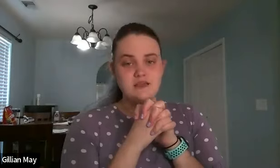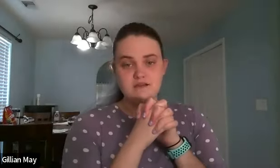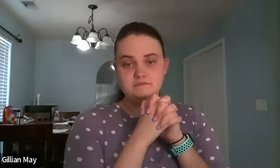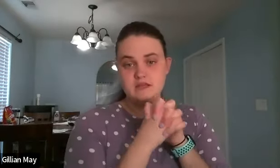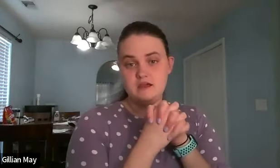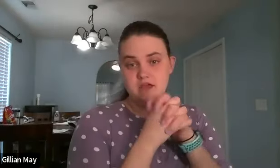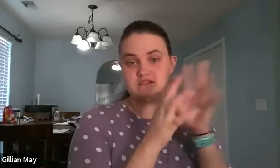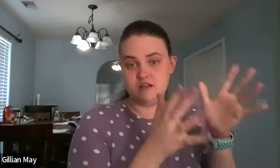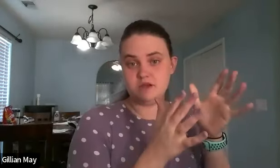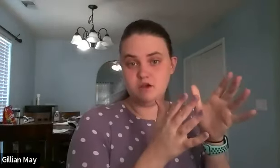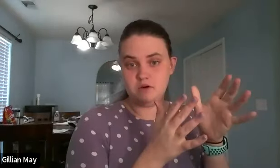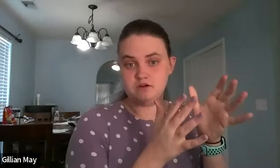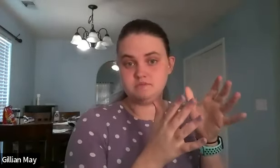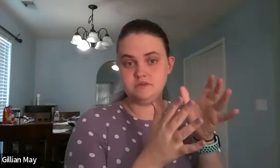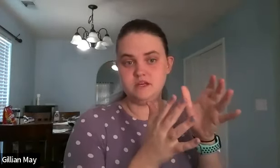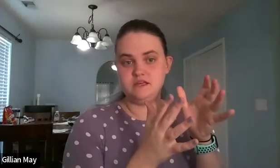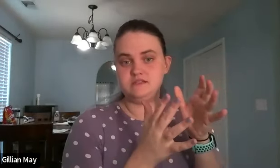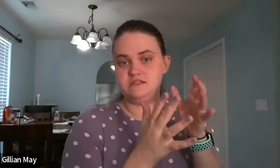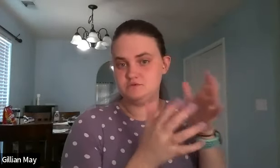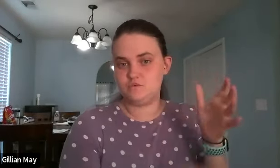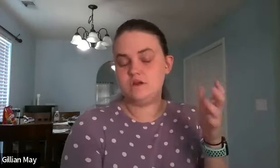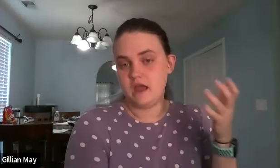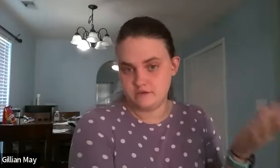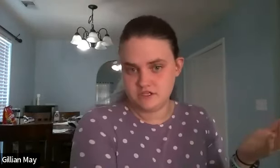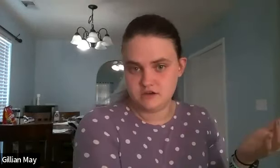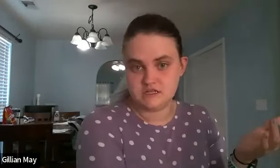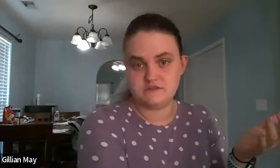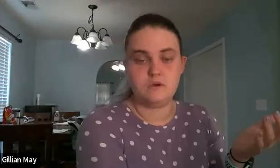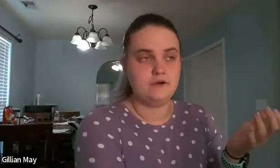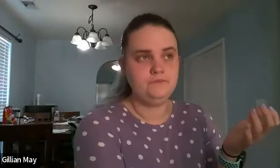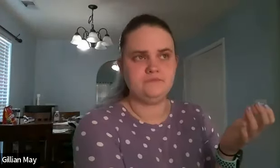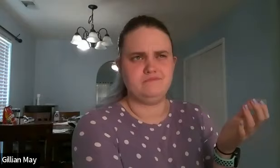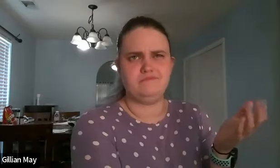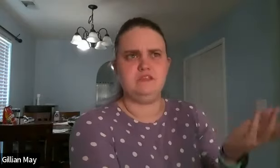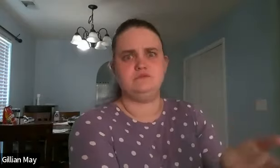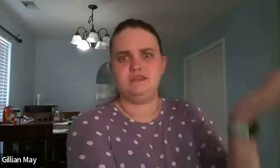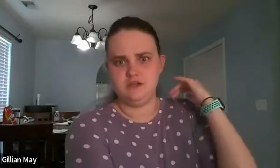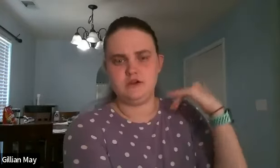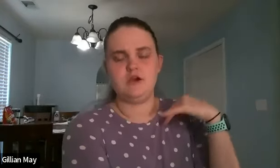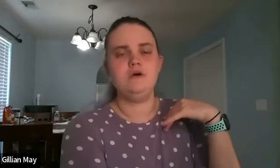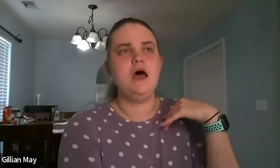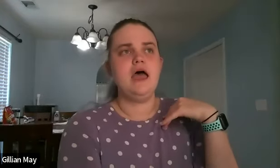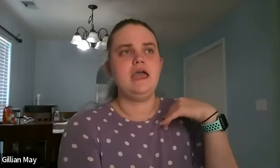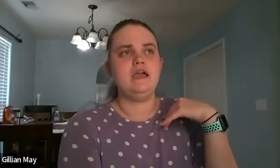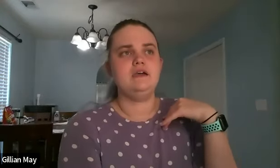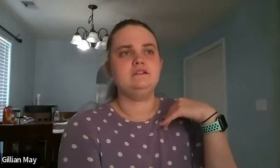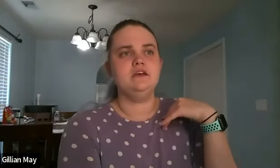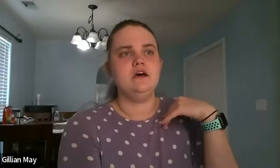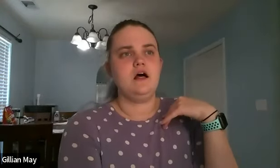lot of my coworkers because this was one that I was curious of as well. This was like a year ago. And